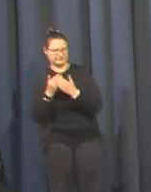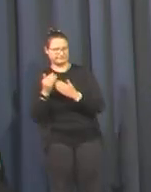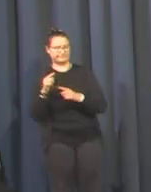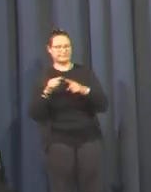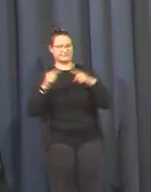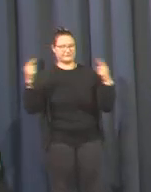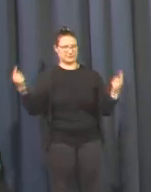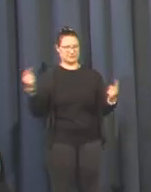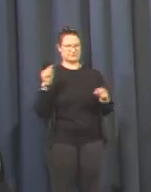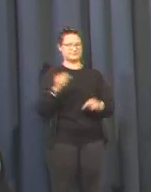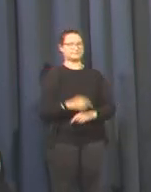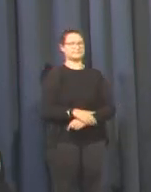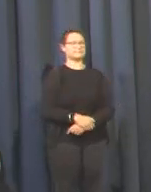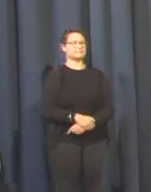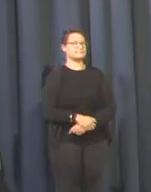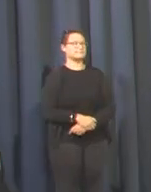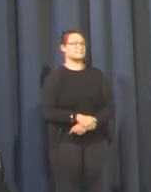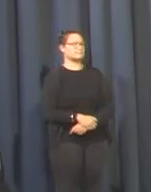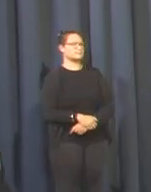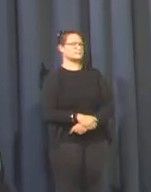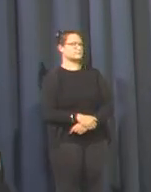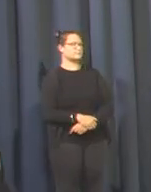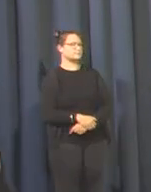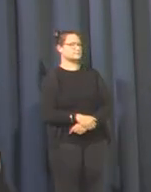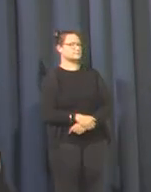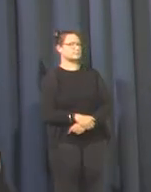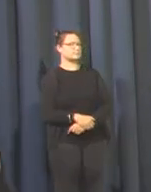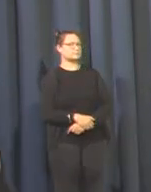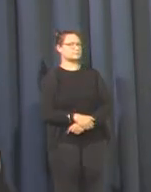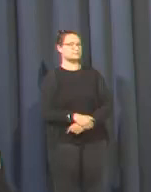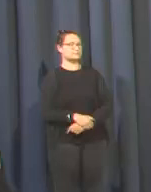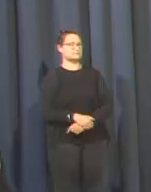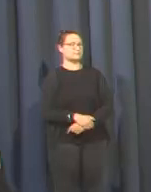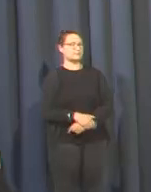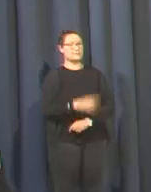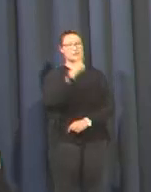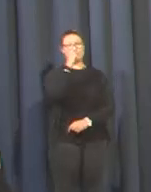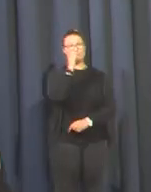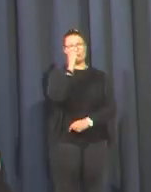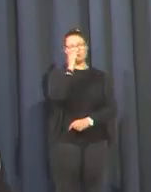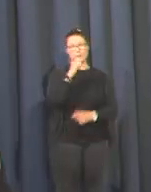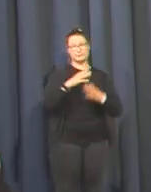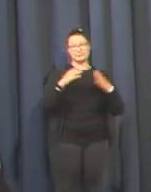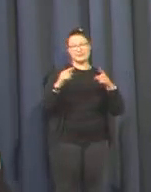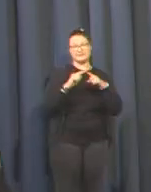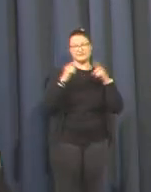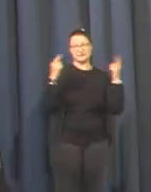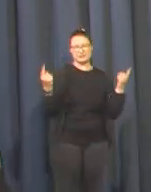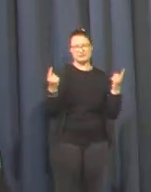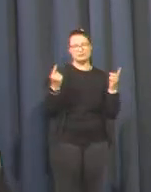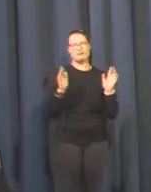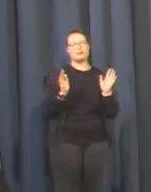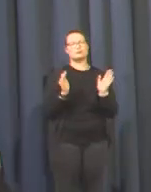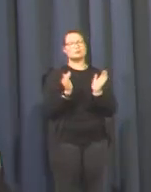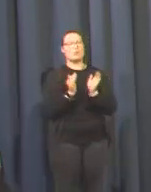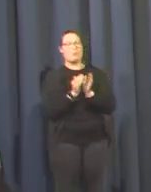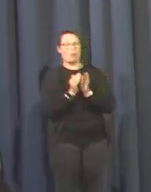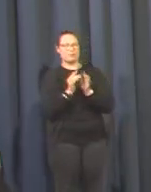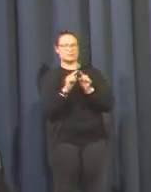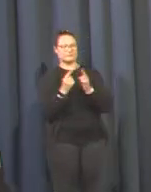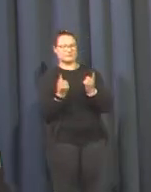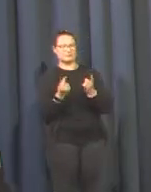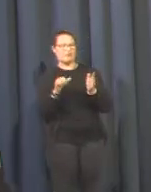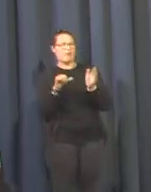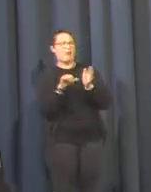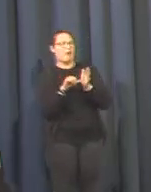may have been a significant difference. It's small, and it is hard to determine